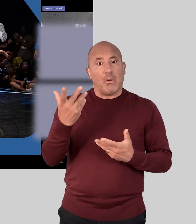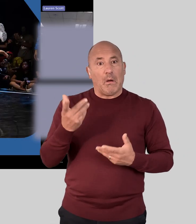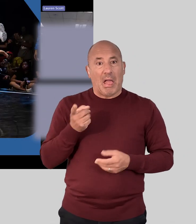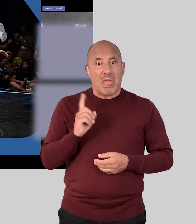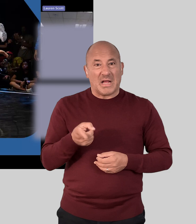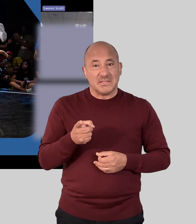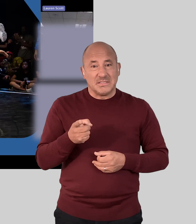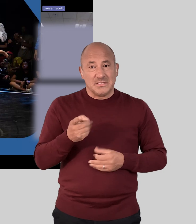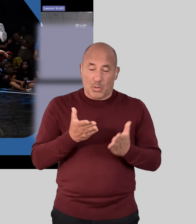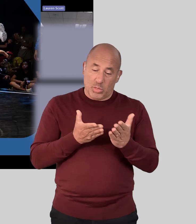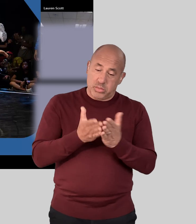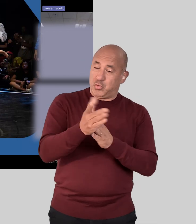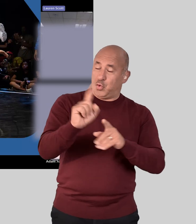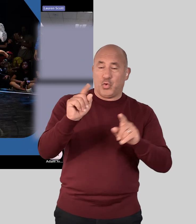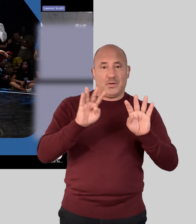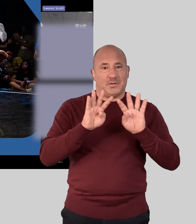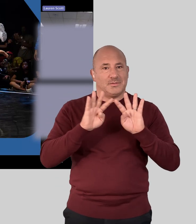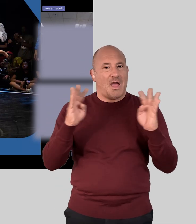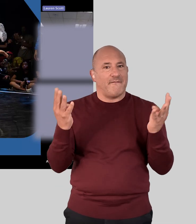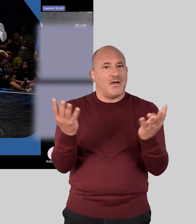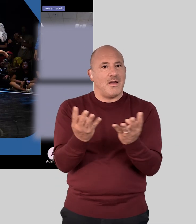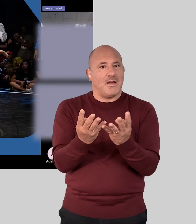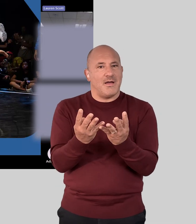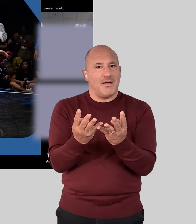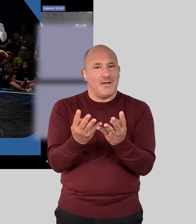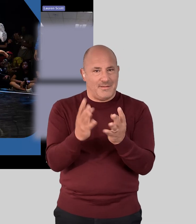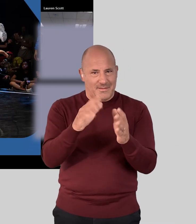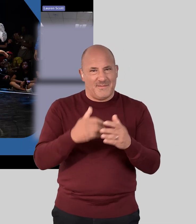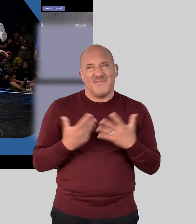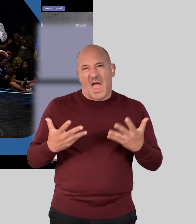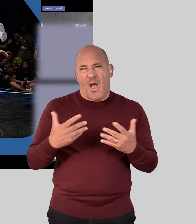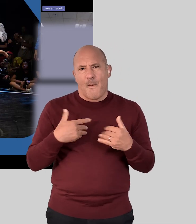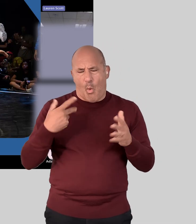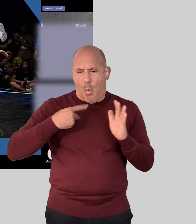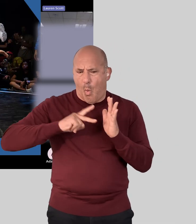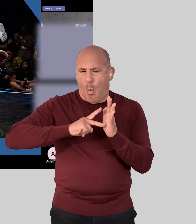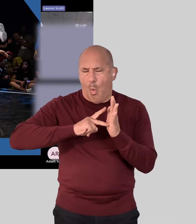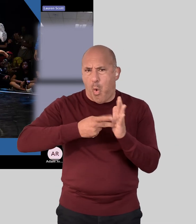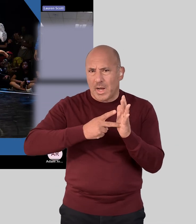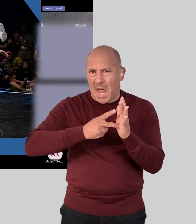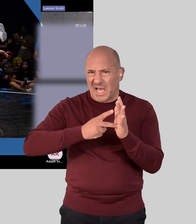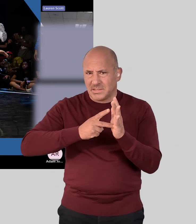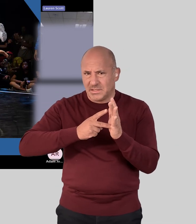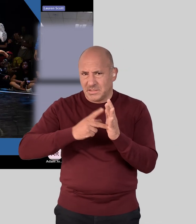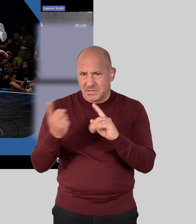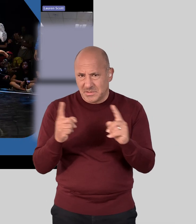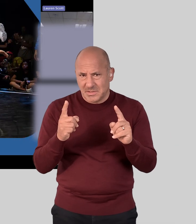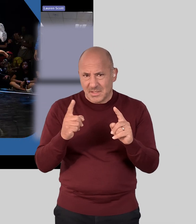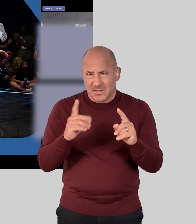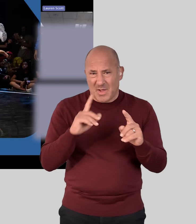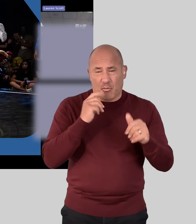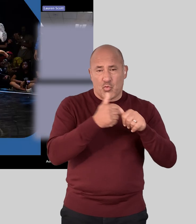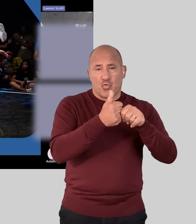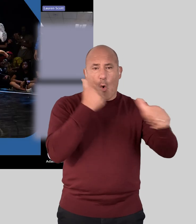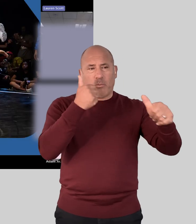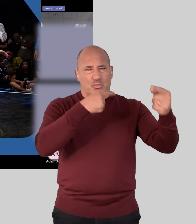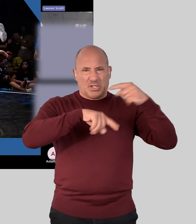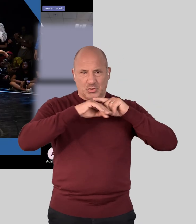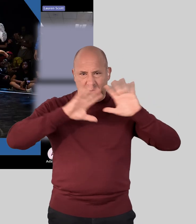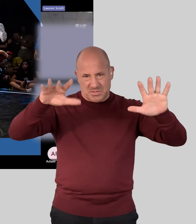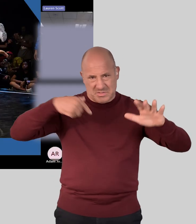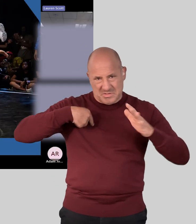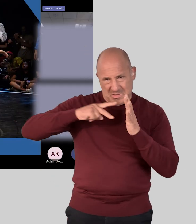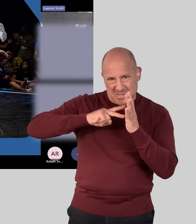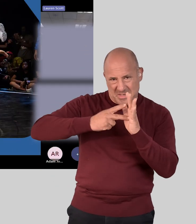be spontaneous in nature and come from a cipher. Now we have more organized battles, and with like the corporatization